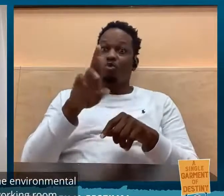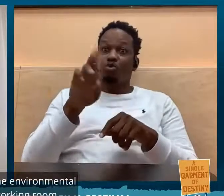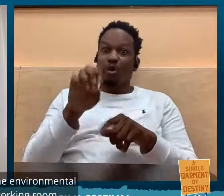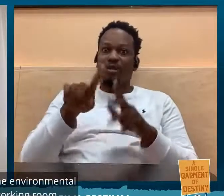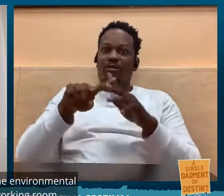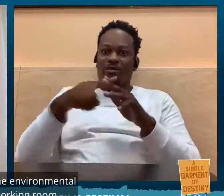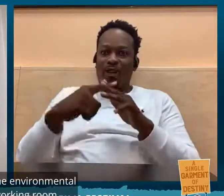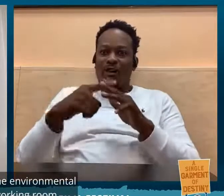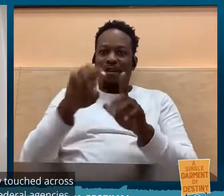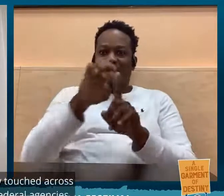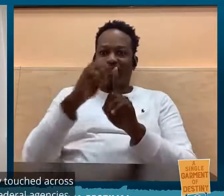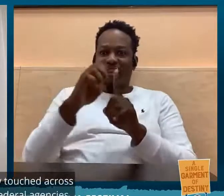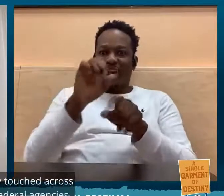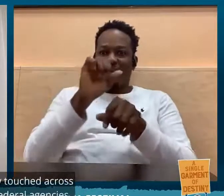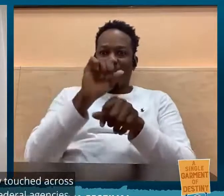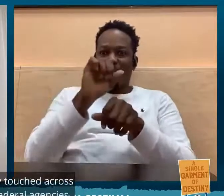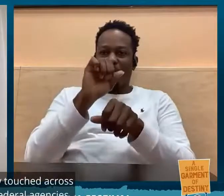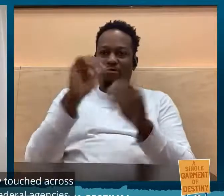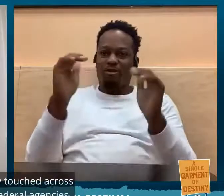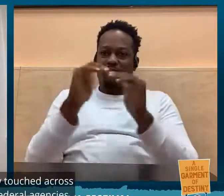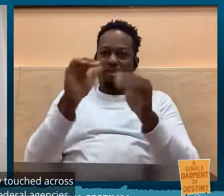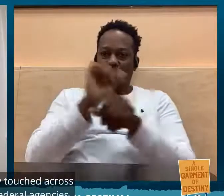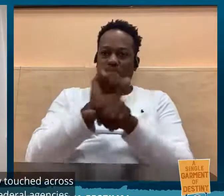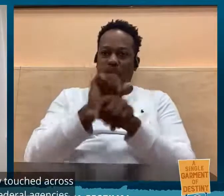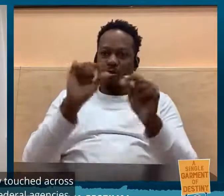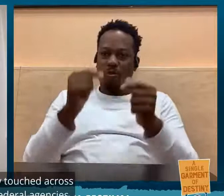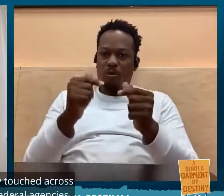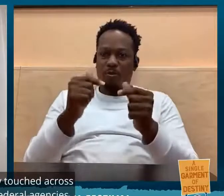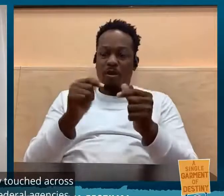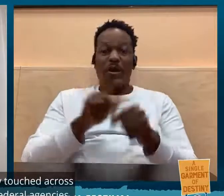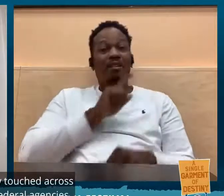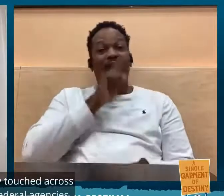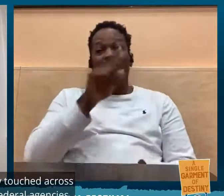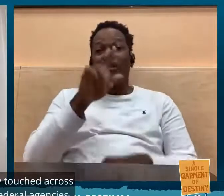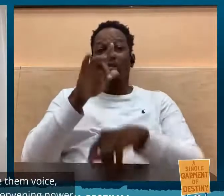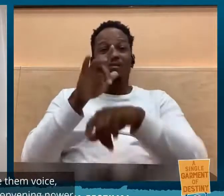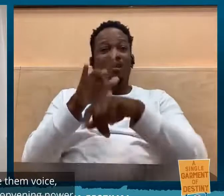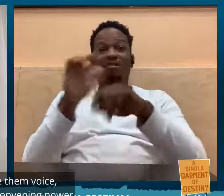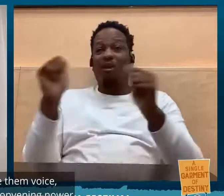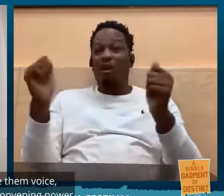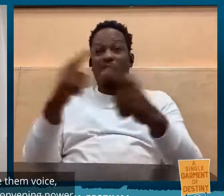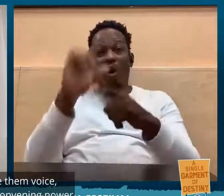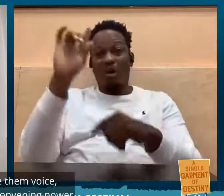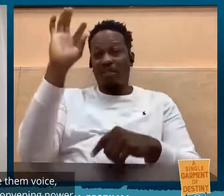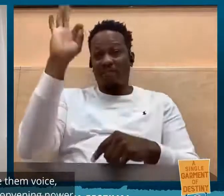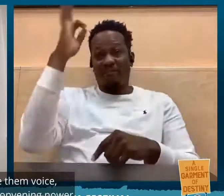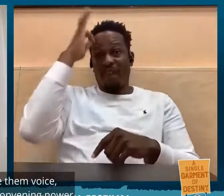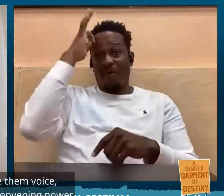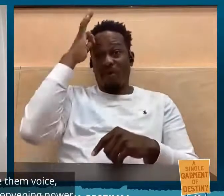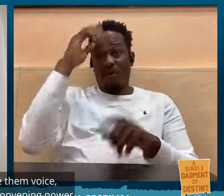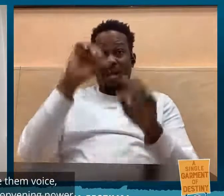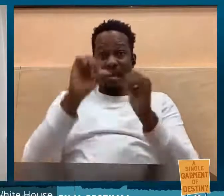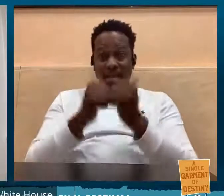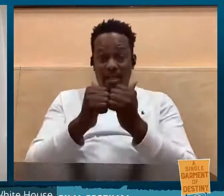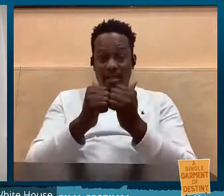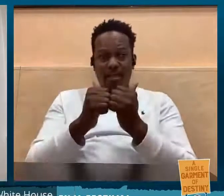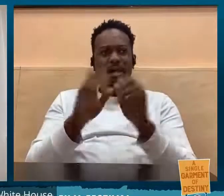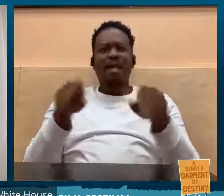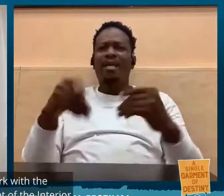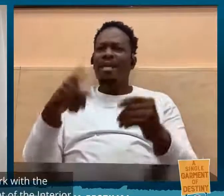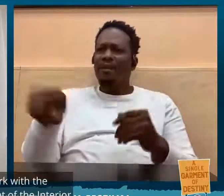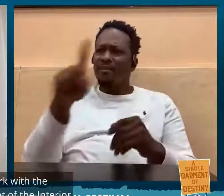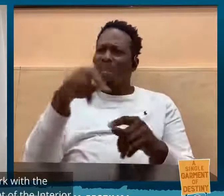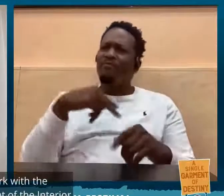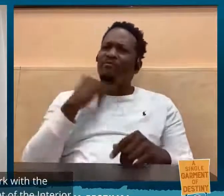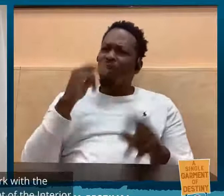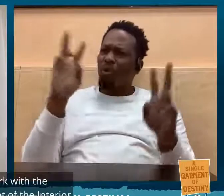Justice Working Group, which really touched across all of the federal agencies, and give them voice, give them convening power in the White House